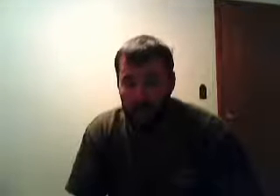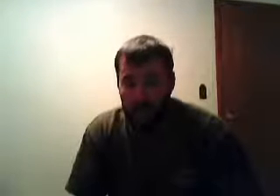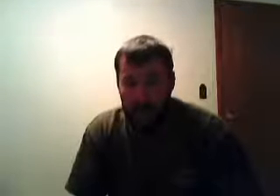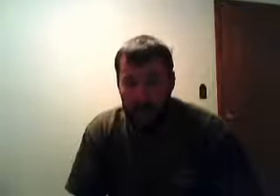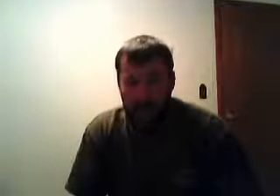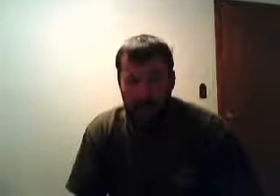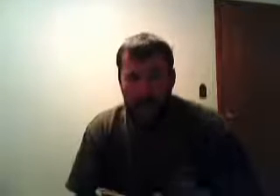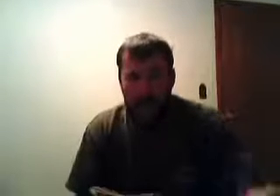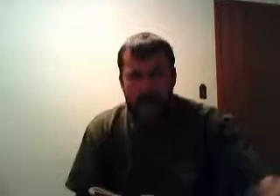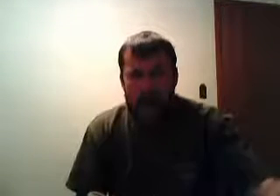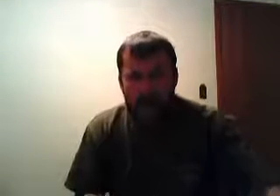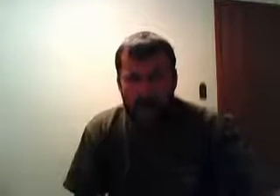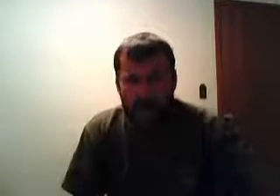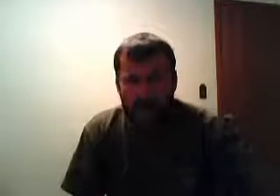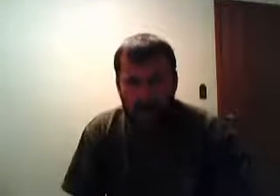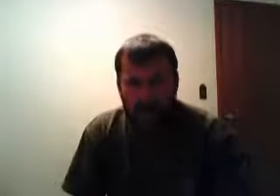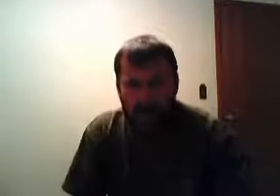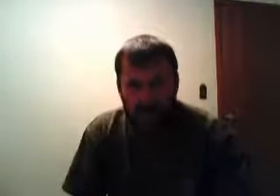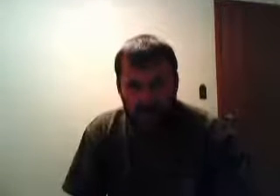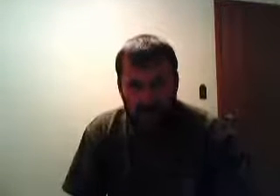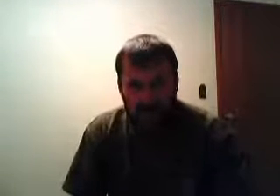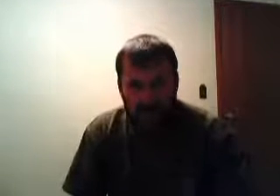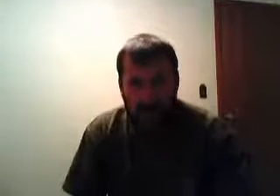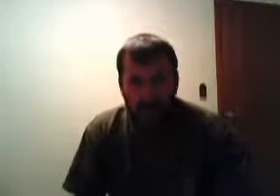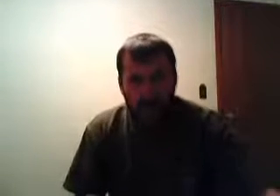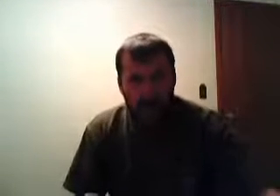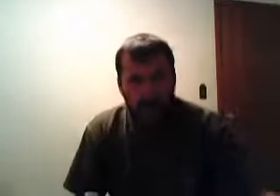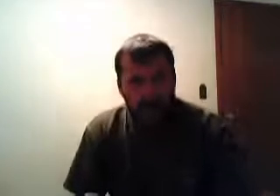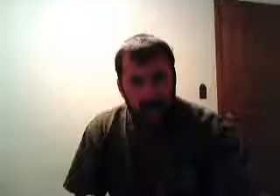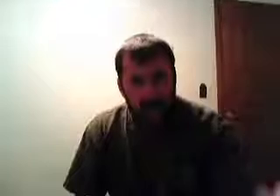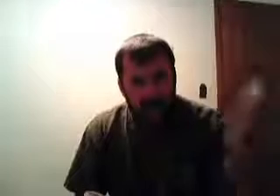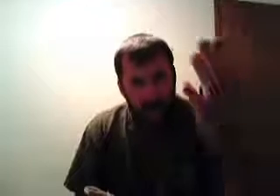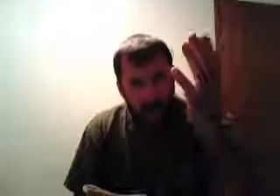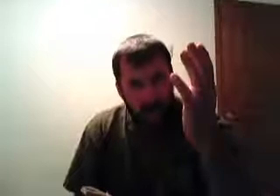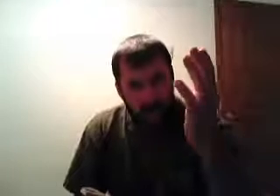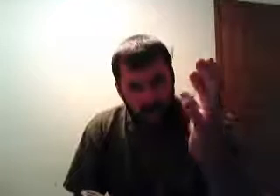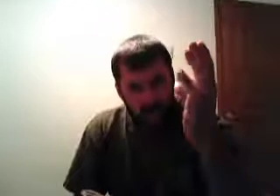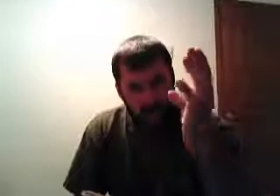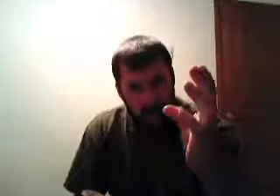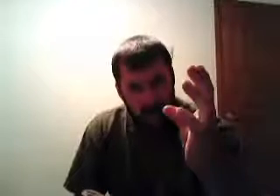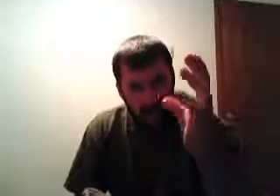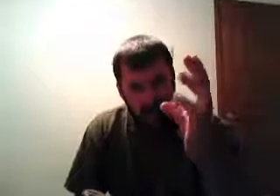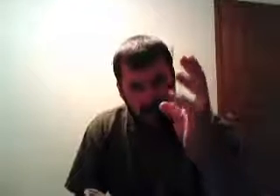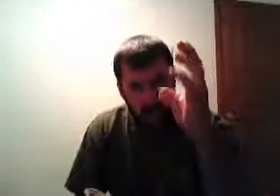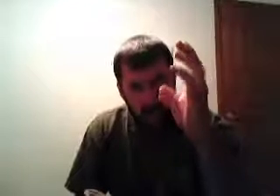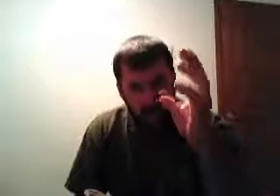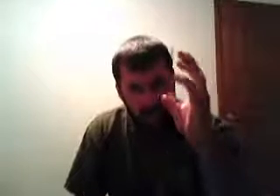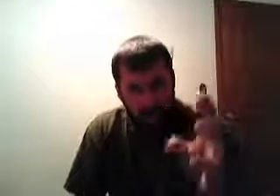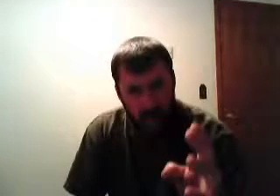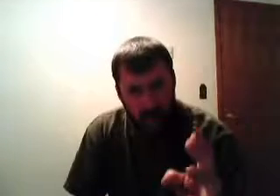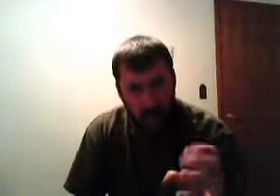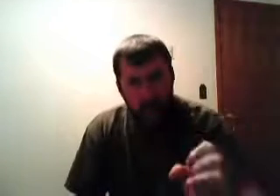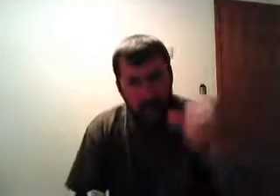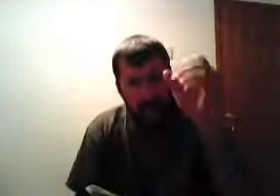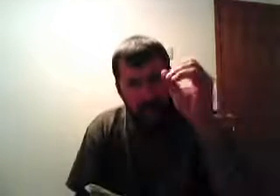peace. See, and even the Bible said that. Listen to this. They'll cry peace, peace, and safety, but sudden destruction. See,